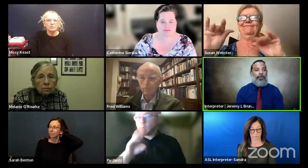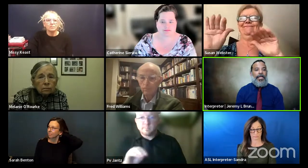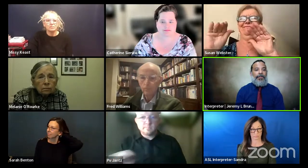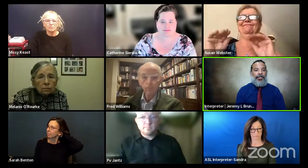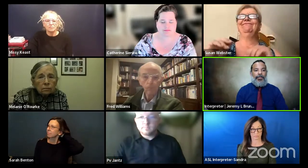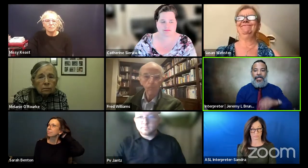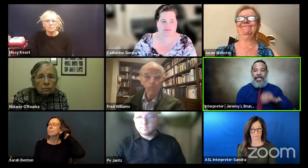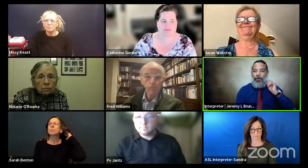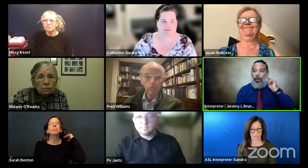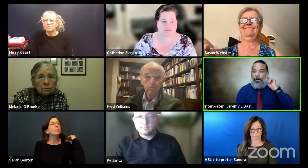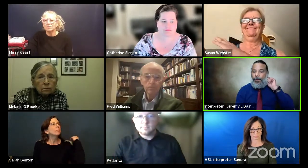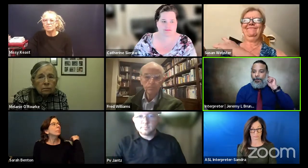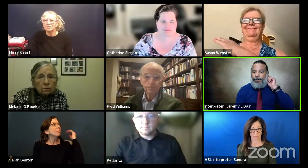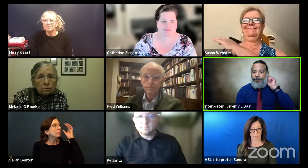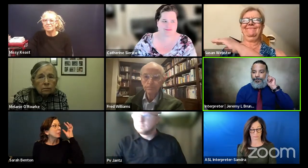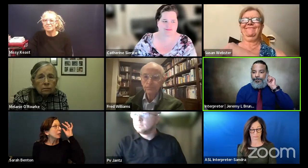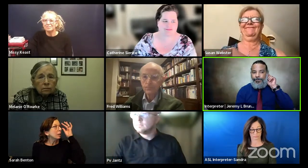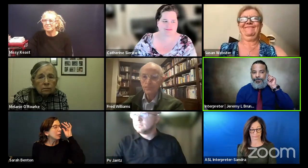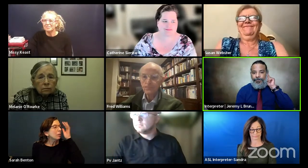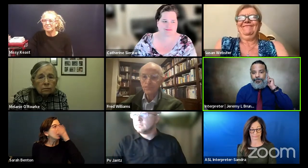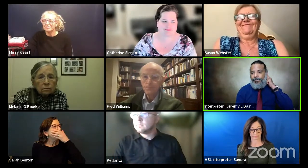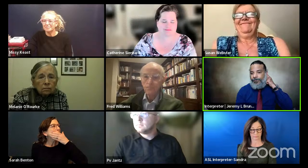So we're still waiting to make sure that we have a quorum.